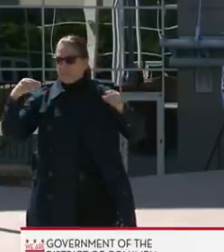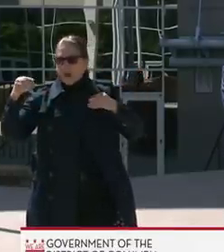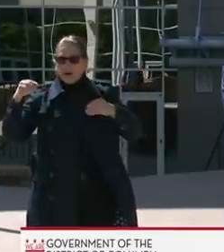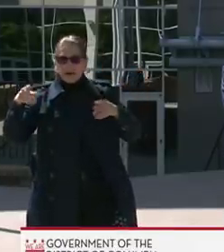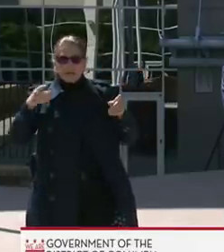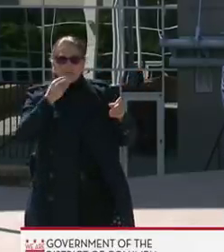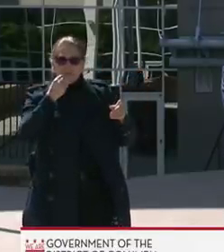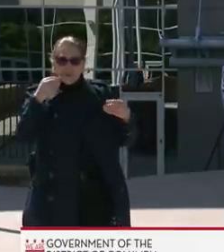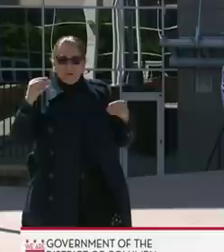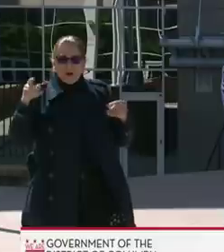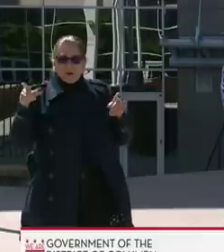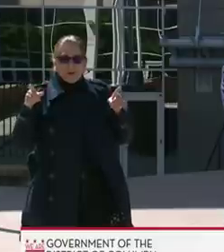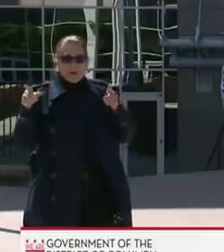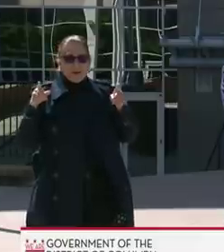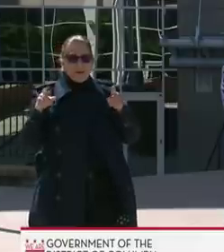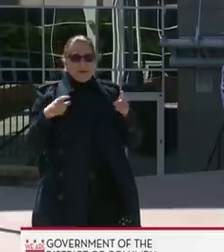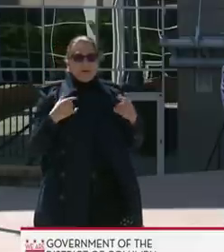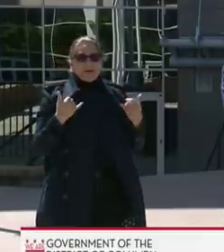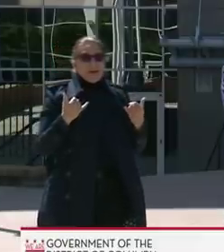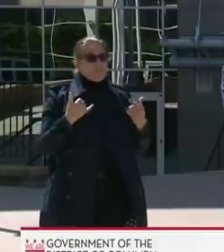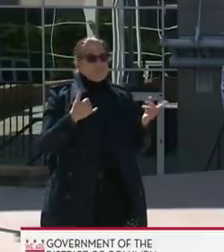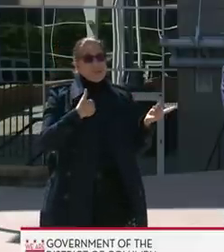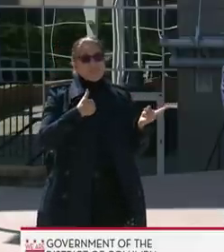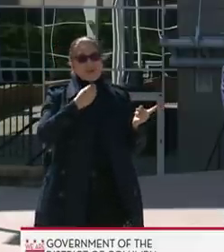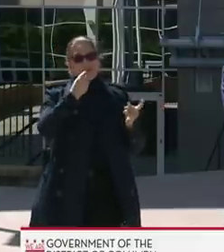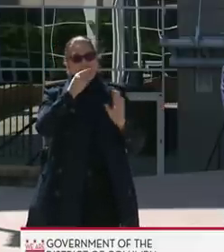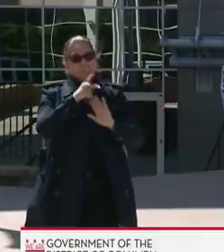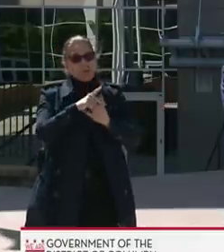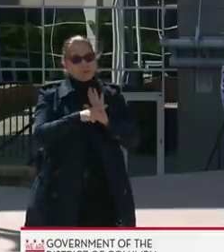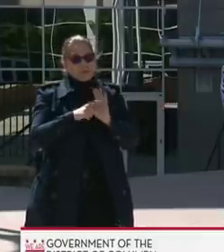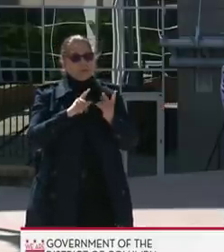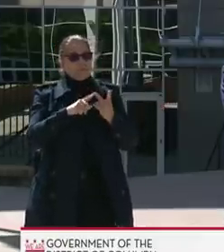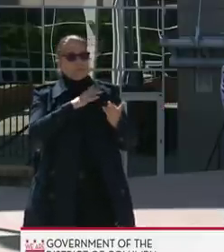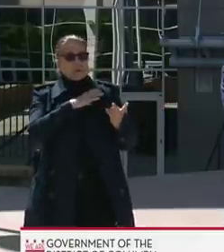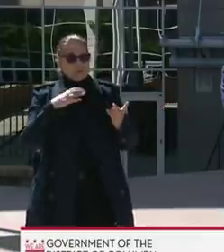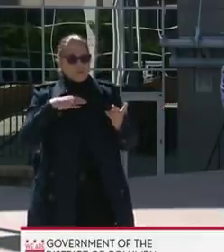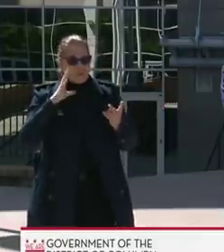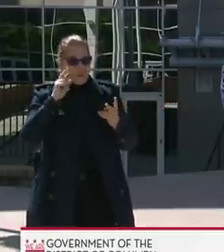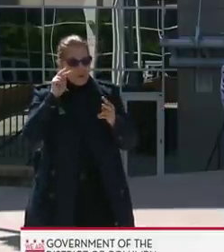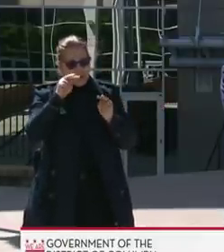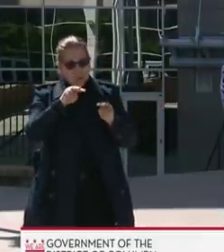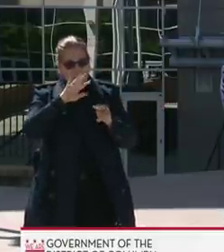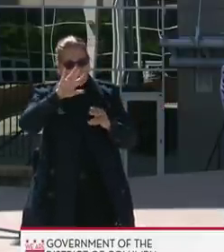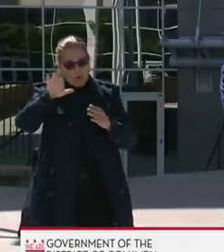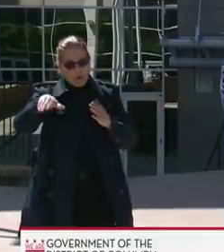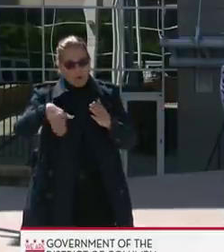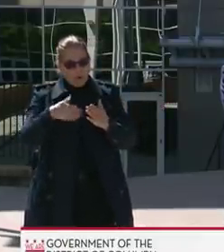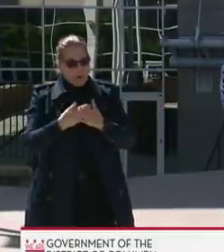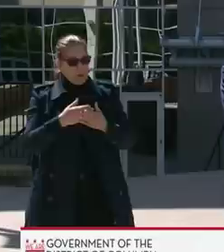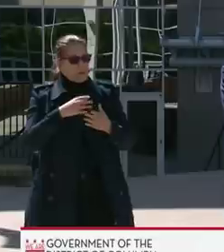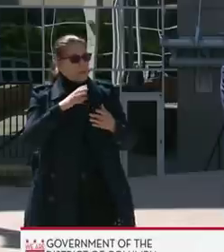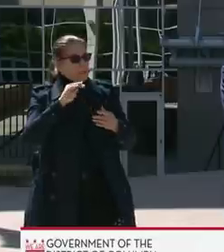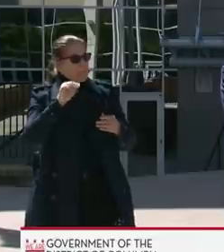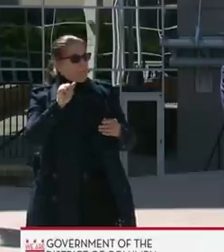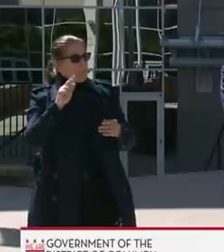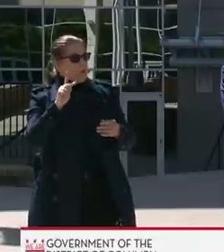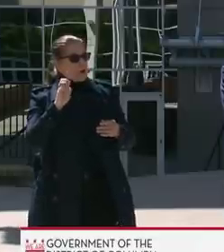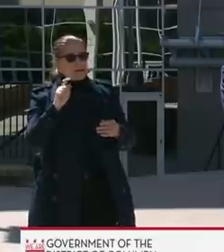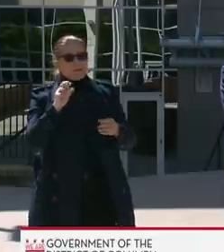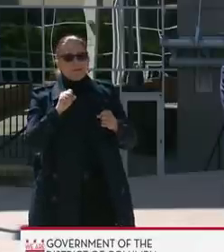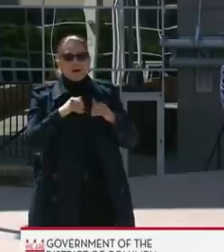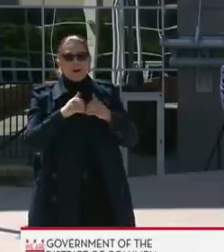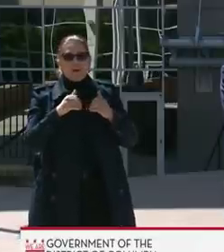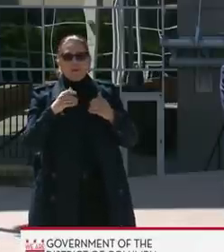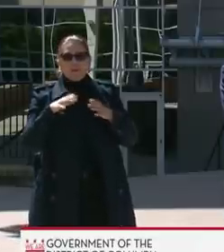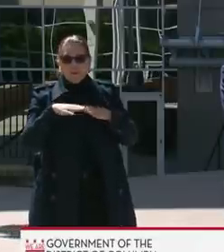our folks at the Food Policy Council to address all of the open markets, the fish markets and the farmers markets, to make sure